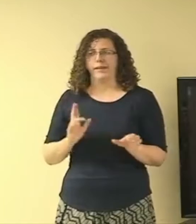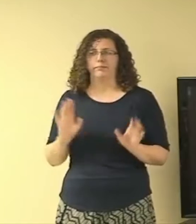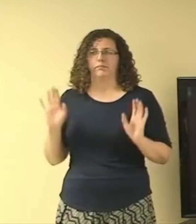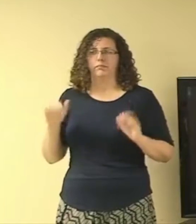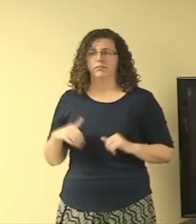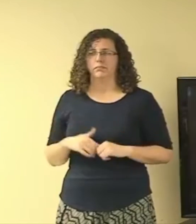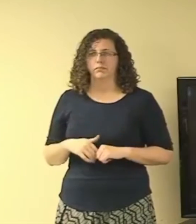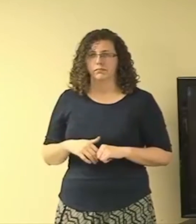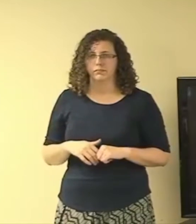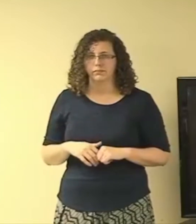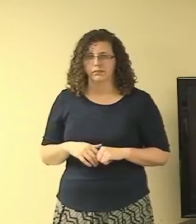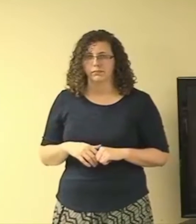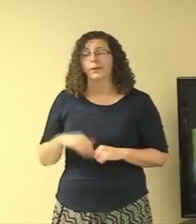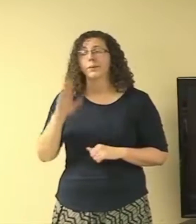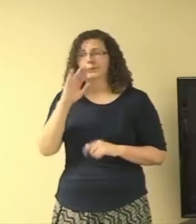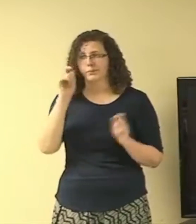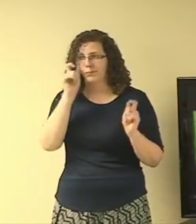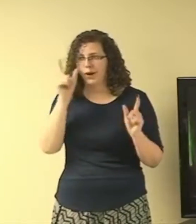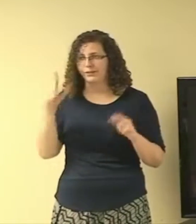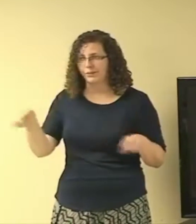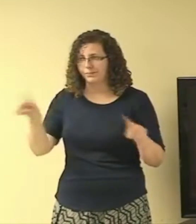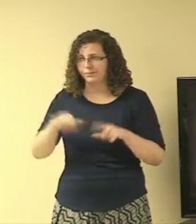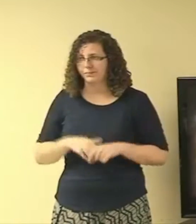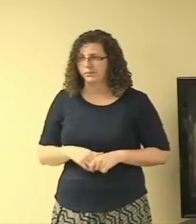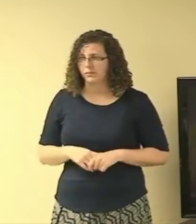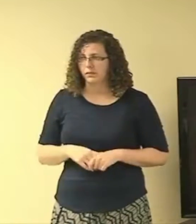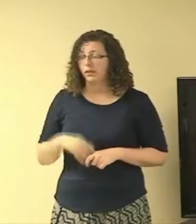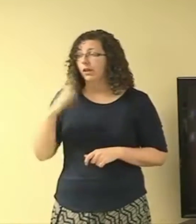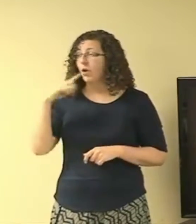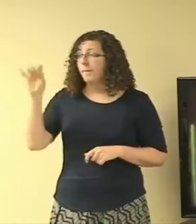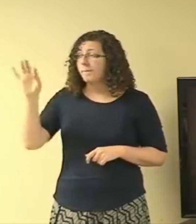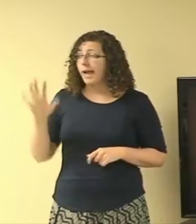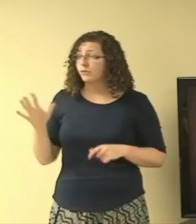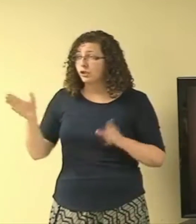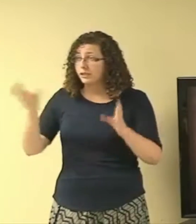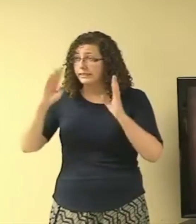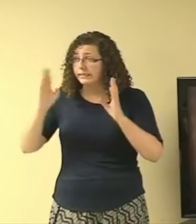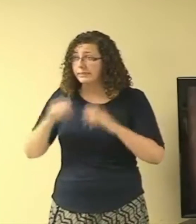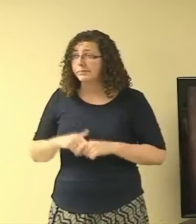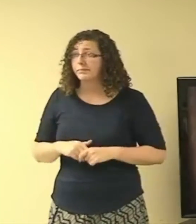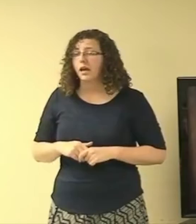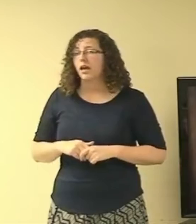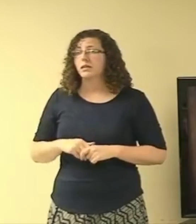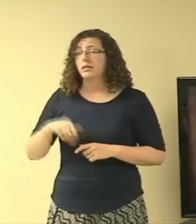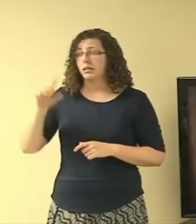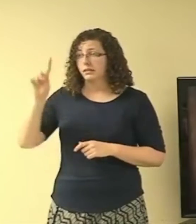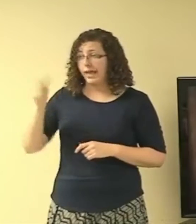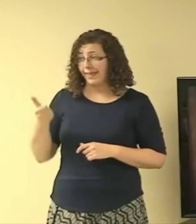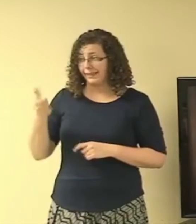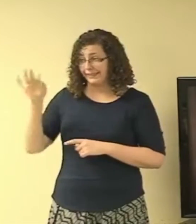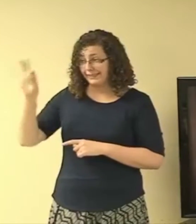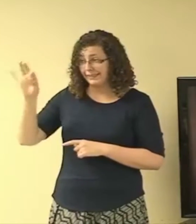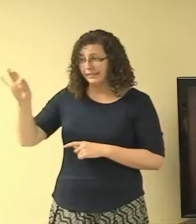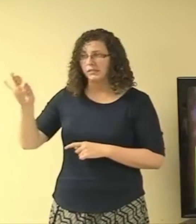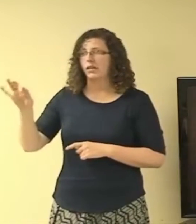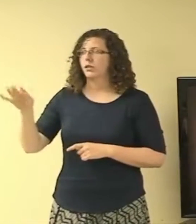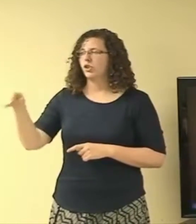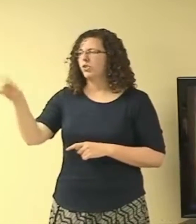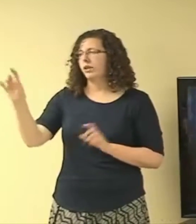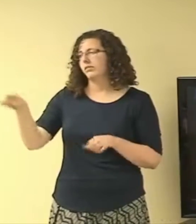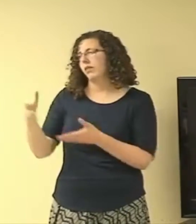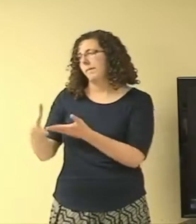out. Now, a message to all the pastors across that are listening to us right now. Quit teaching on tithing. I just did a really good job, but you quit.